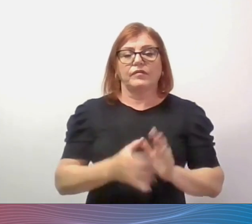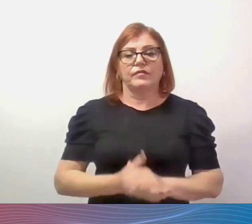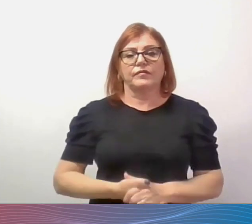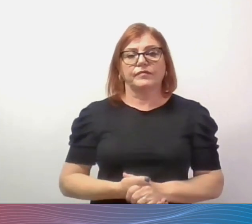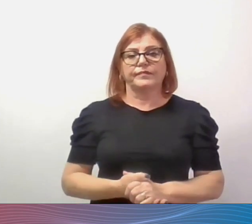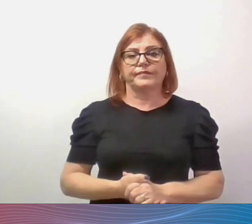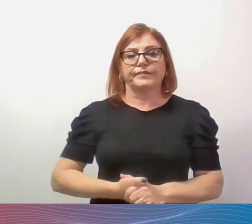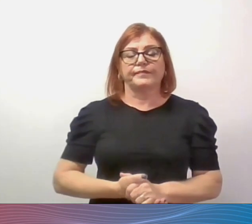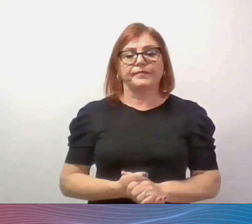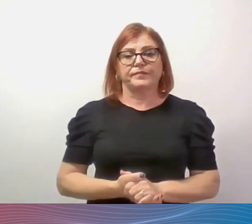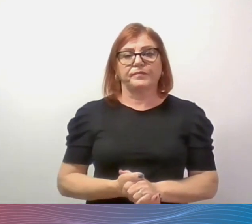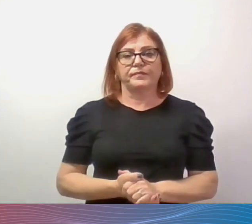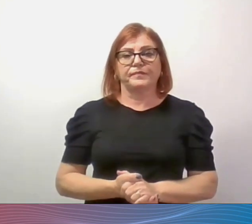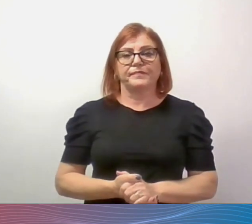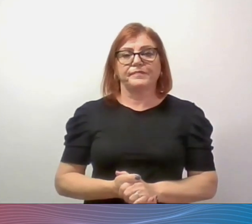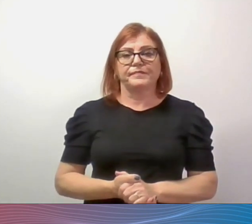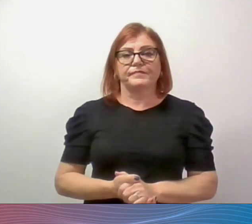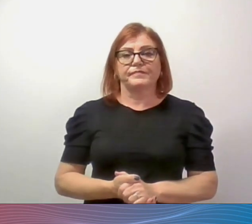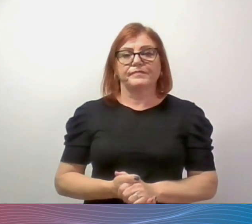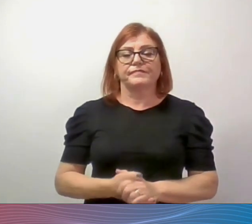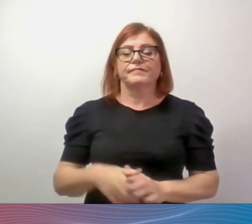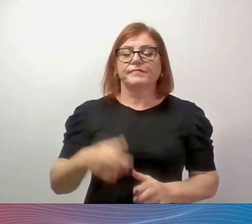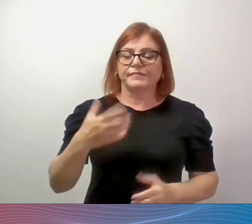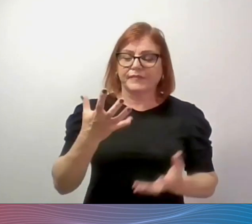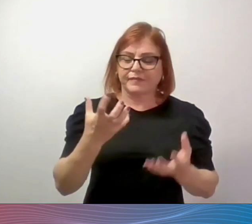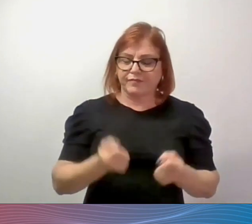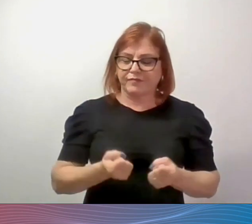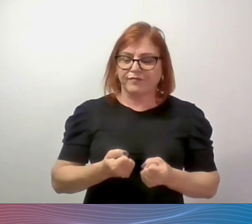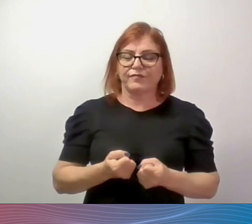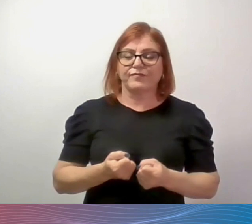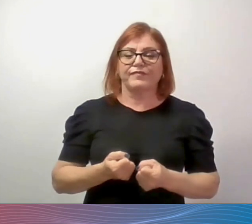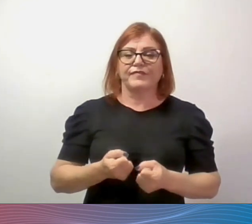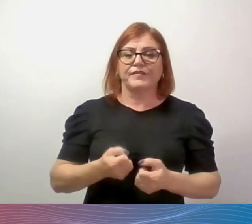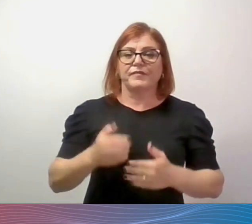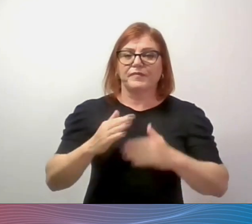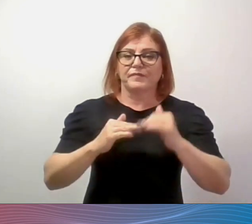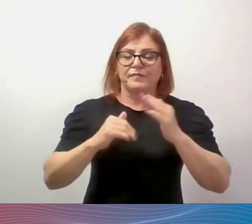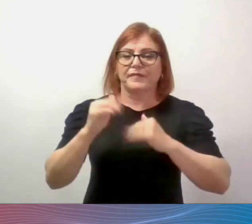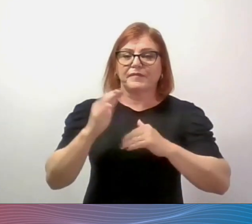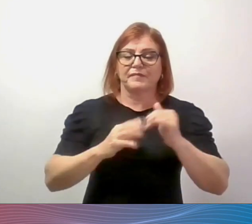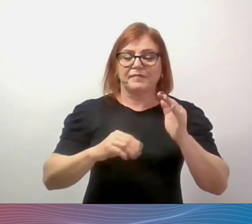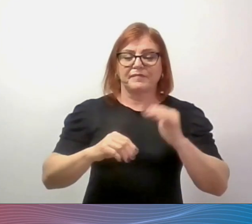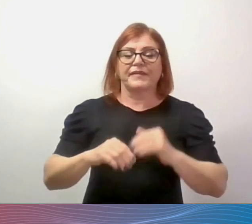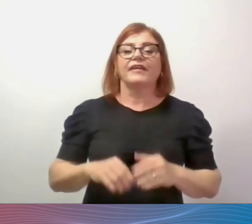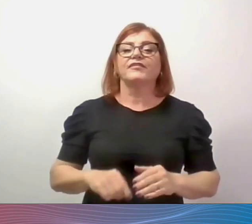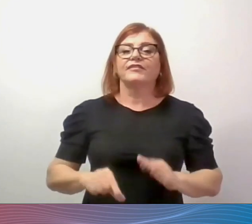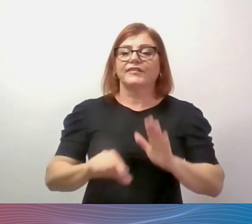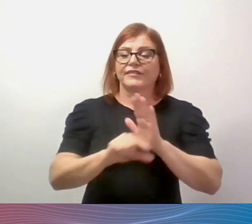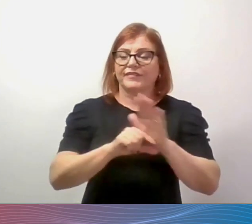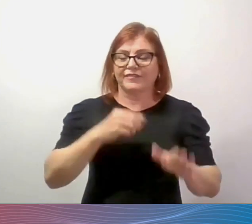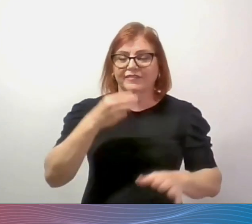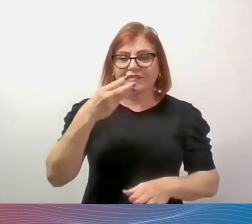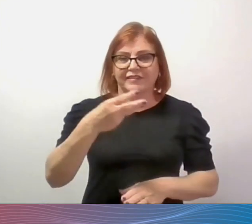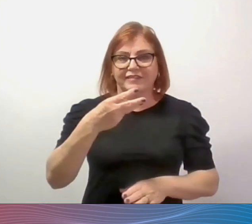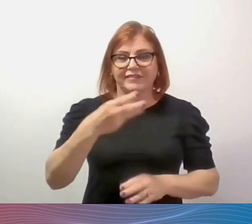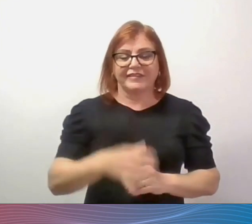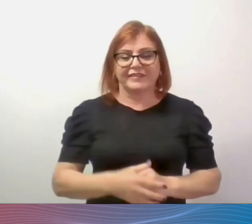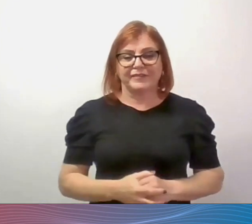a prática. So now let's see the practice. Versículo 3. Primeiro, verse 3. Efésios 5,